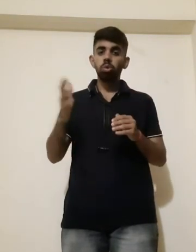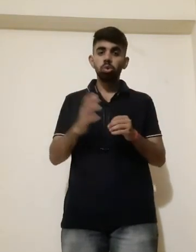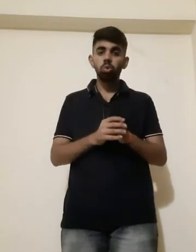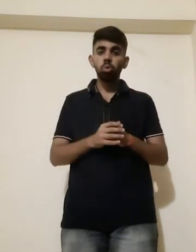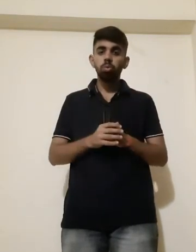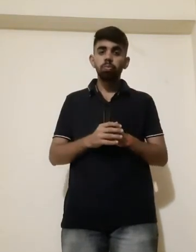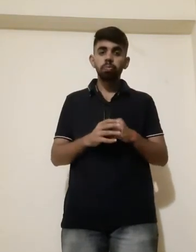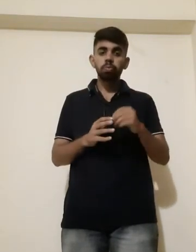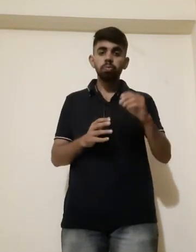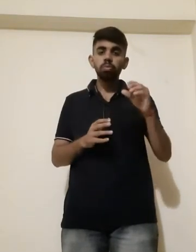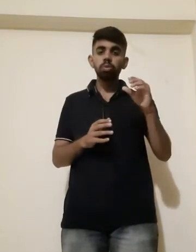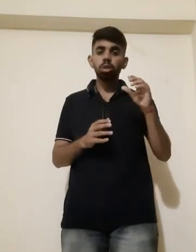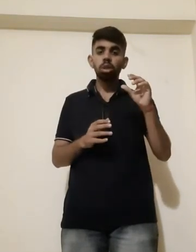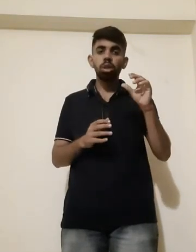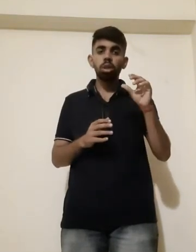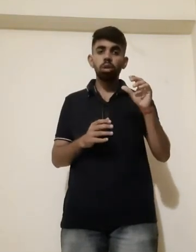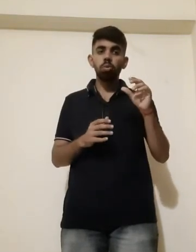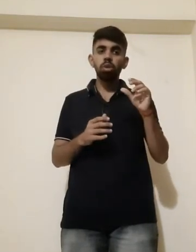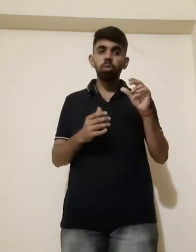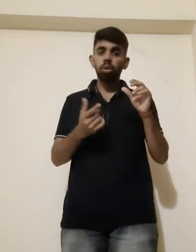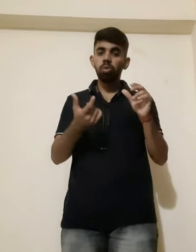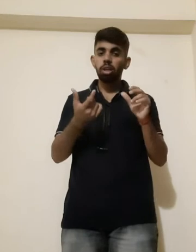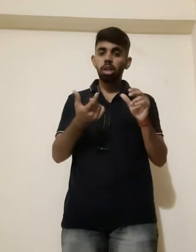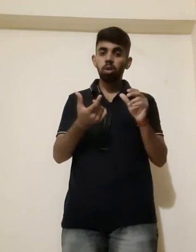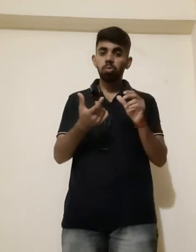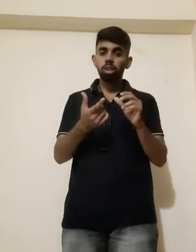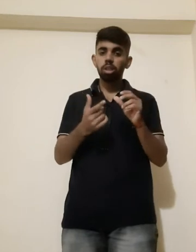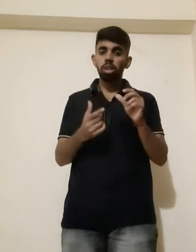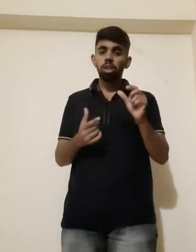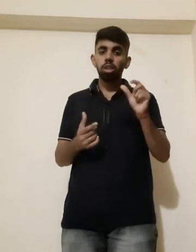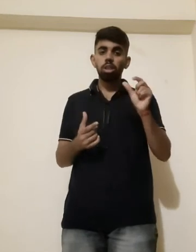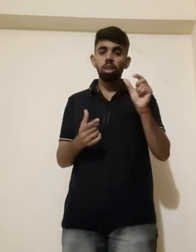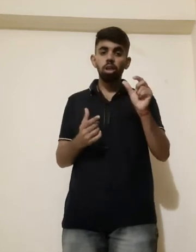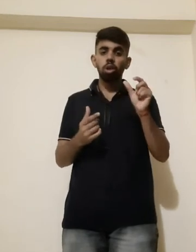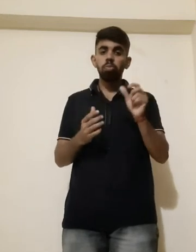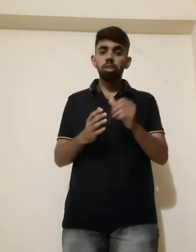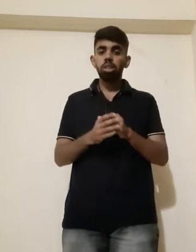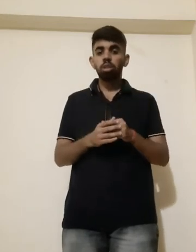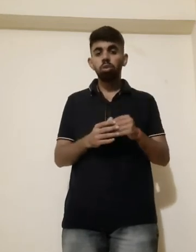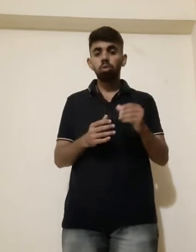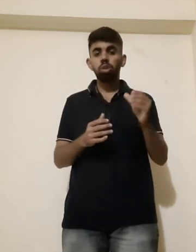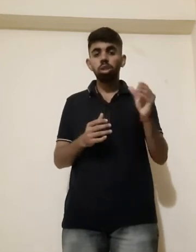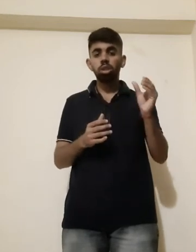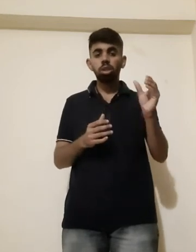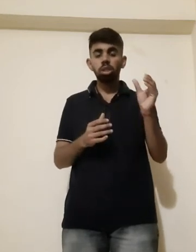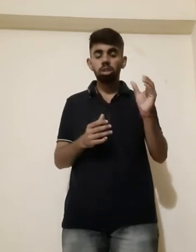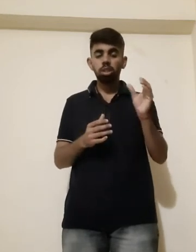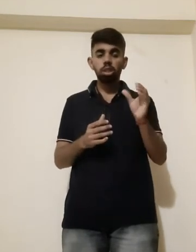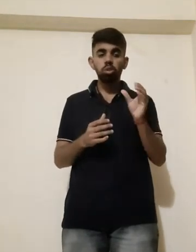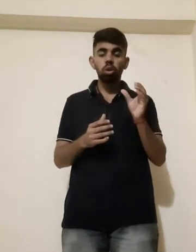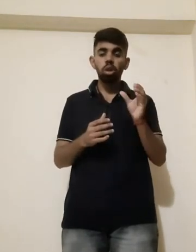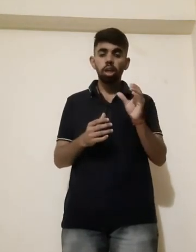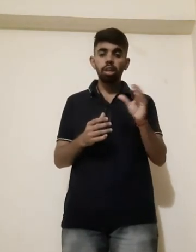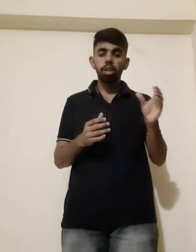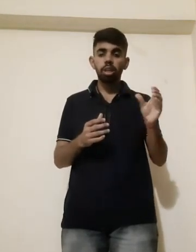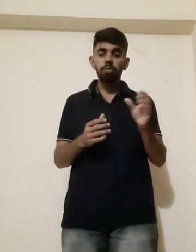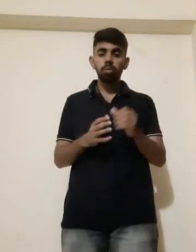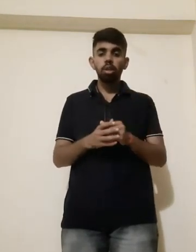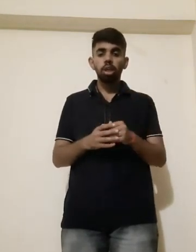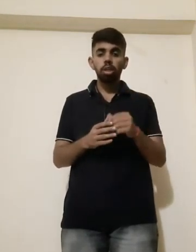used to when we create an object, the object or the constructor is called at that time, and